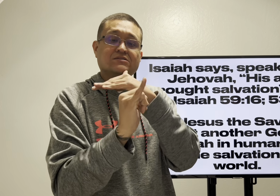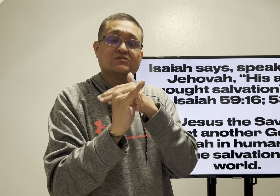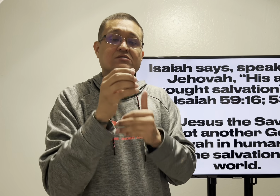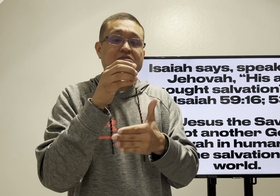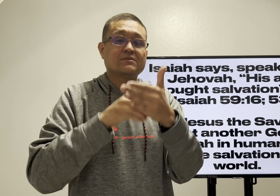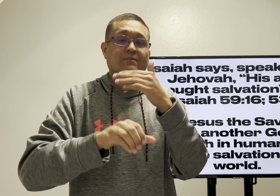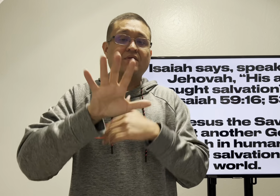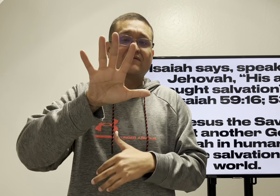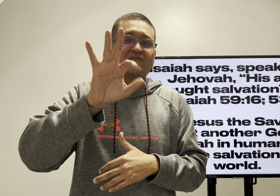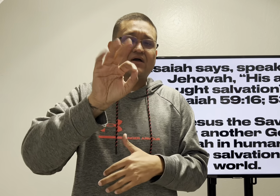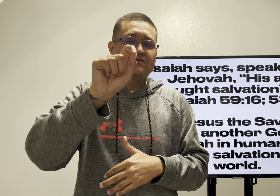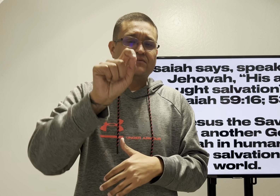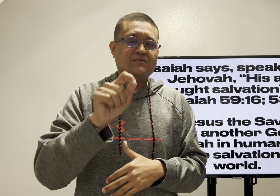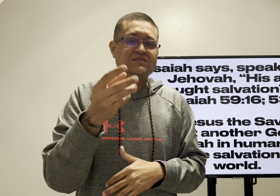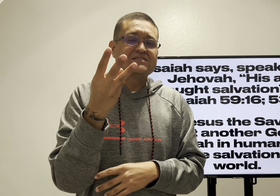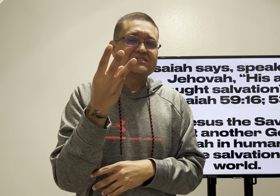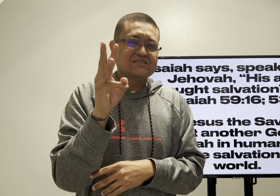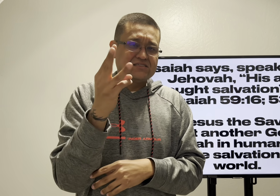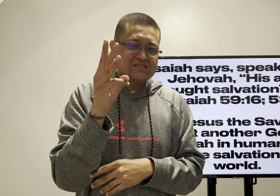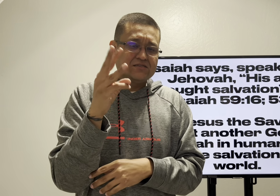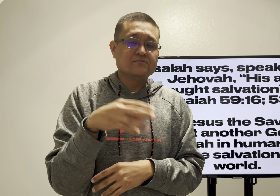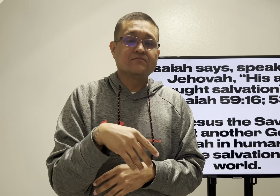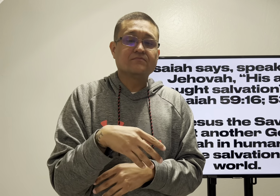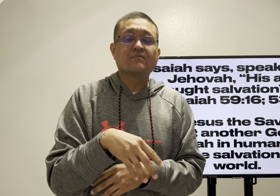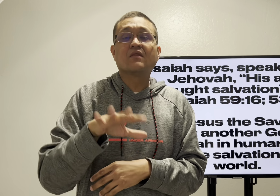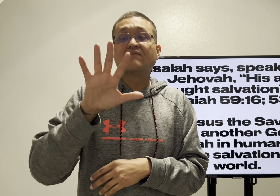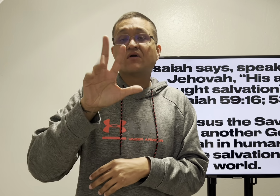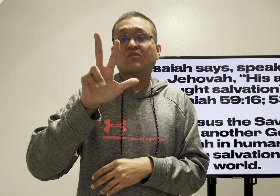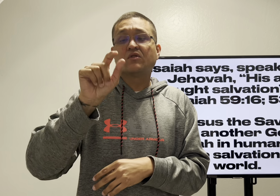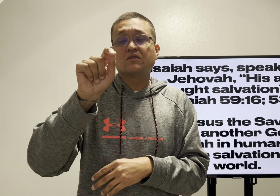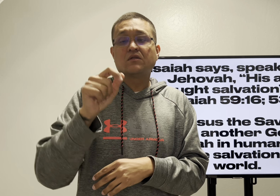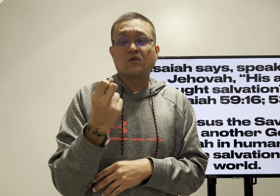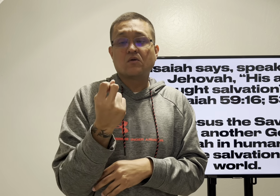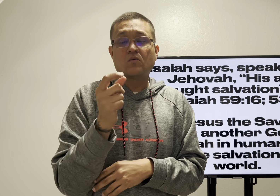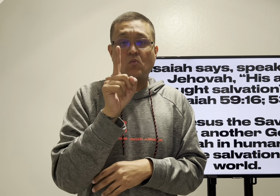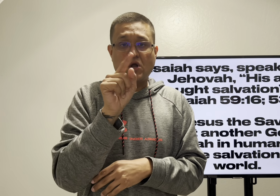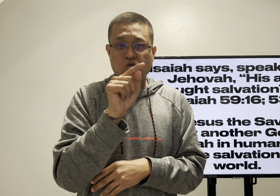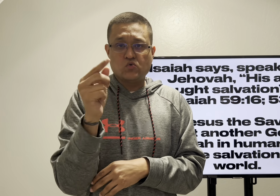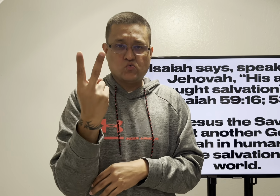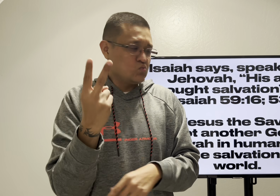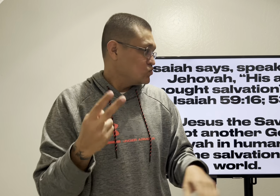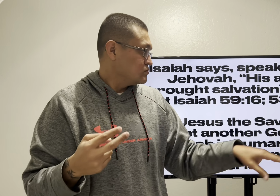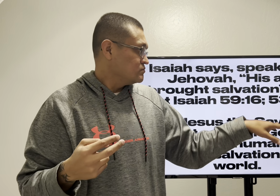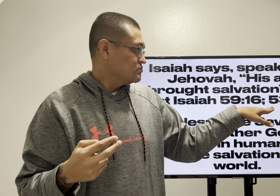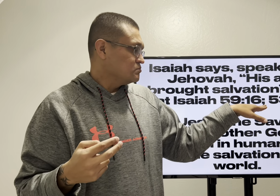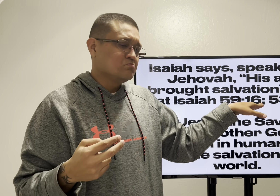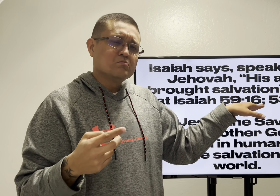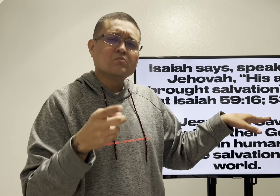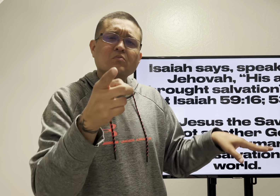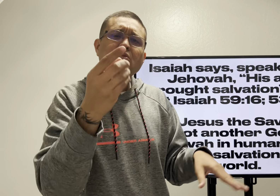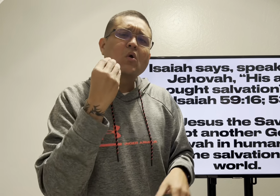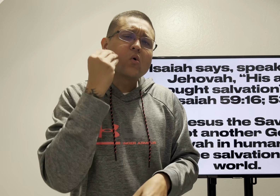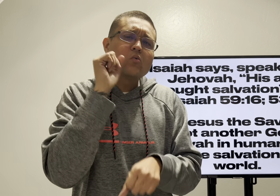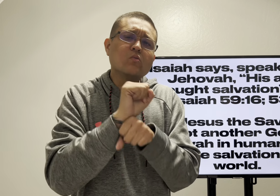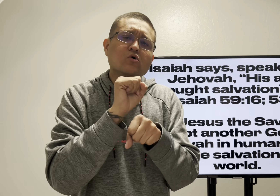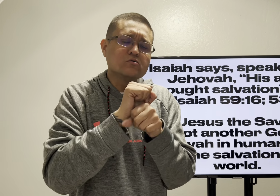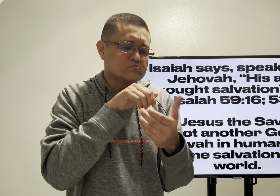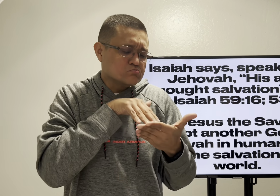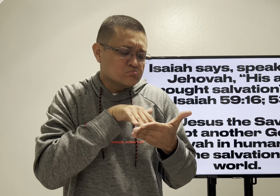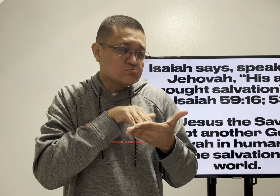Look at Isaiah 59, 16, and 53, verses 1 and 2. So